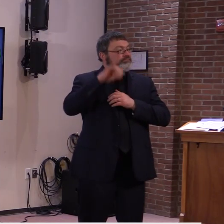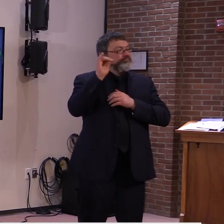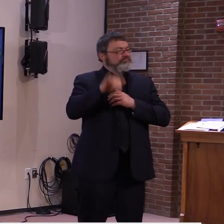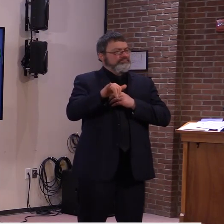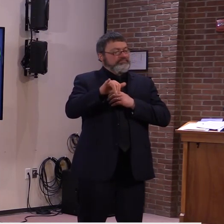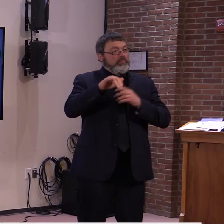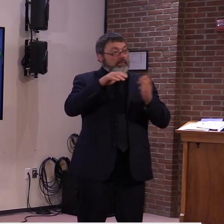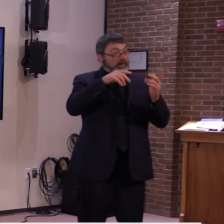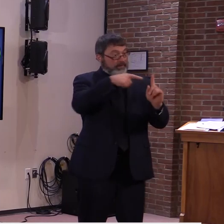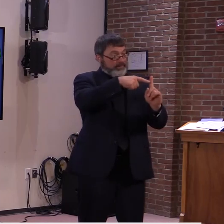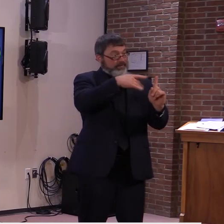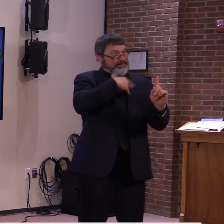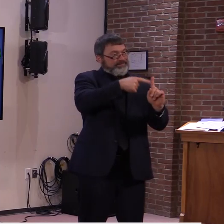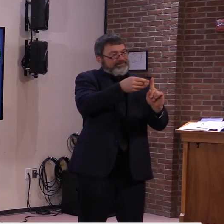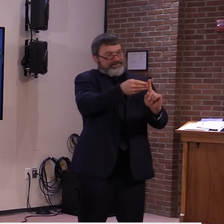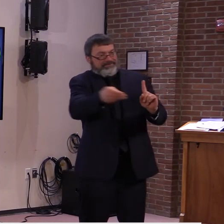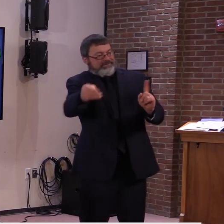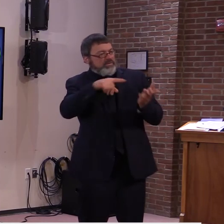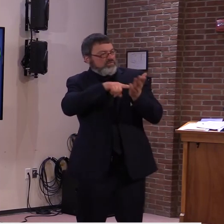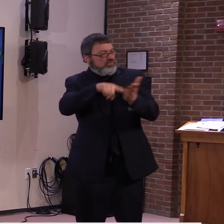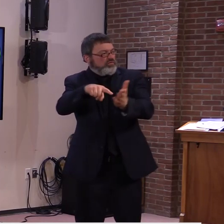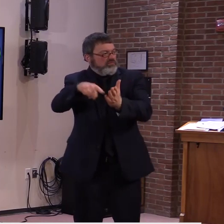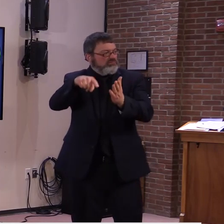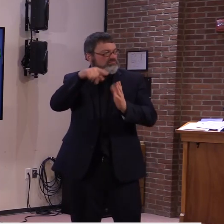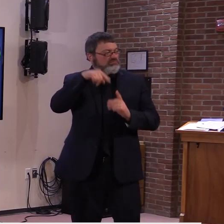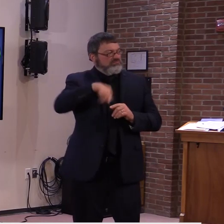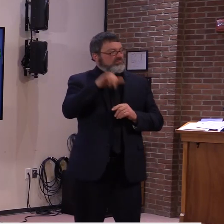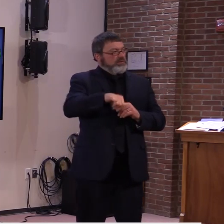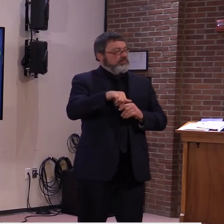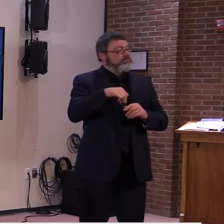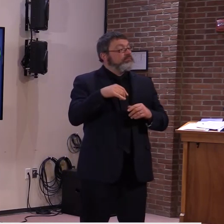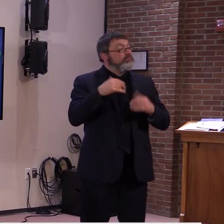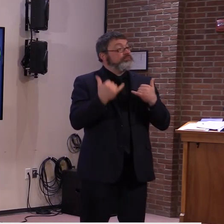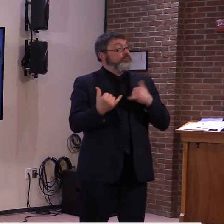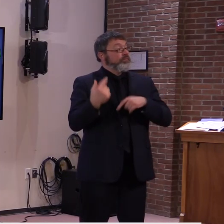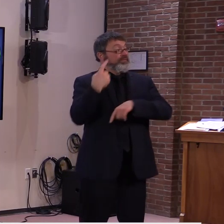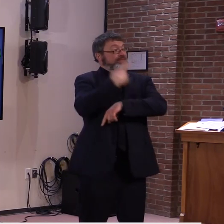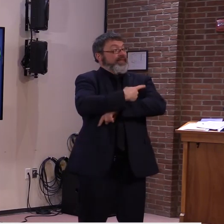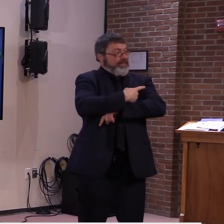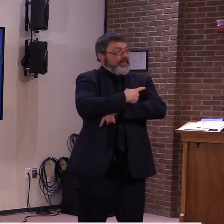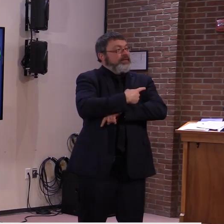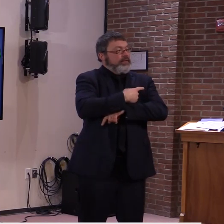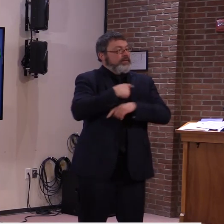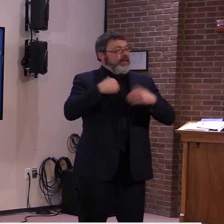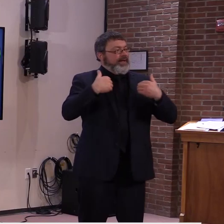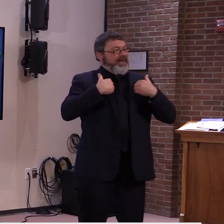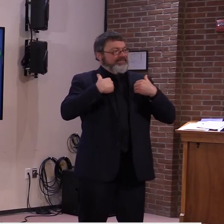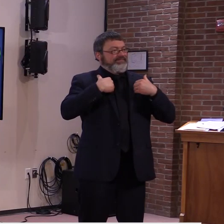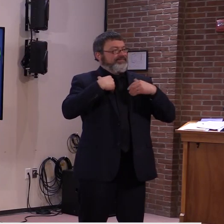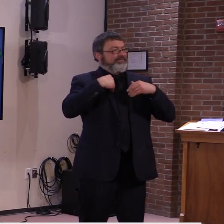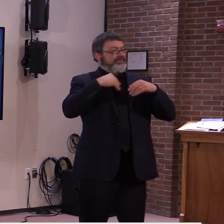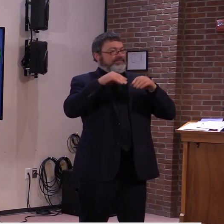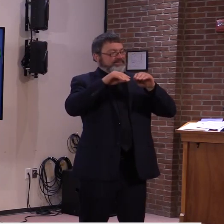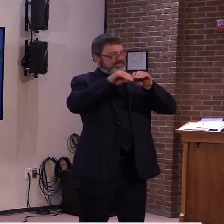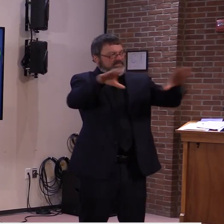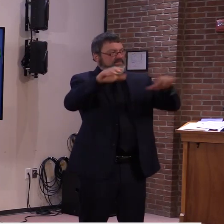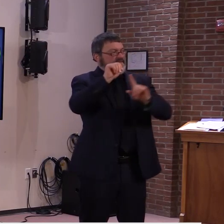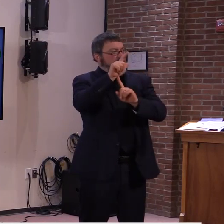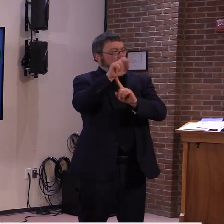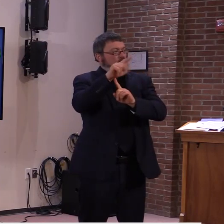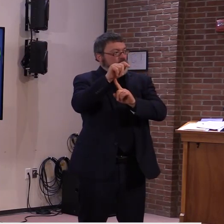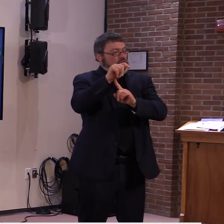Today, there is scheduled a health alert going out to all Vermont healthcare providers and healthcare facilities. In addition, Dale